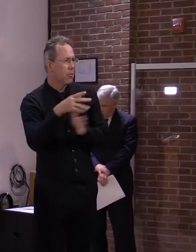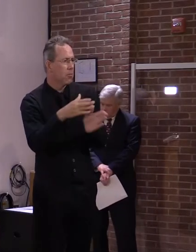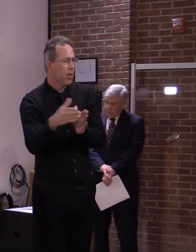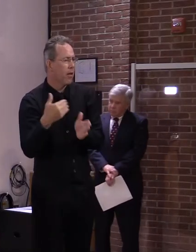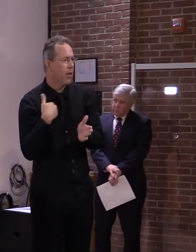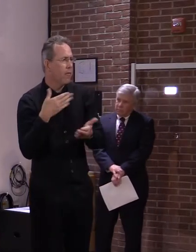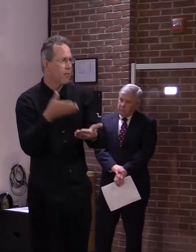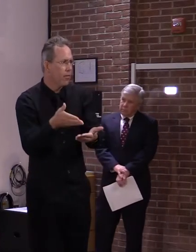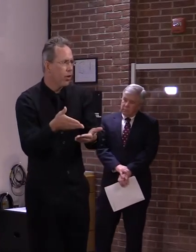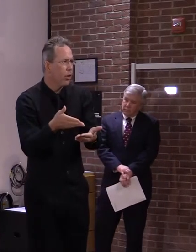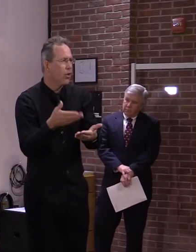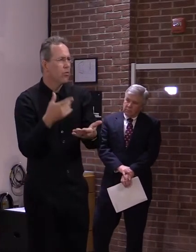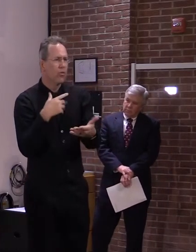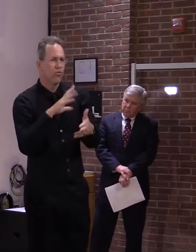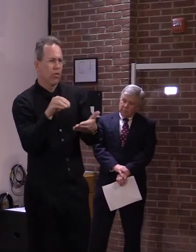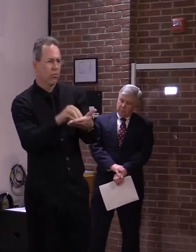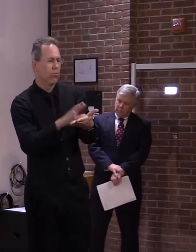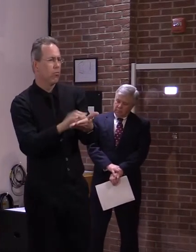attendance.